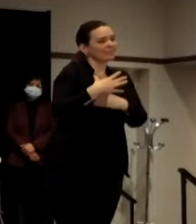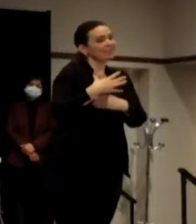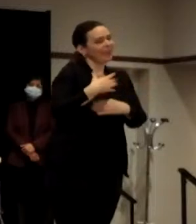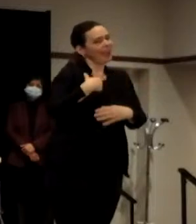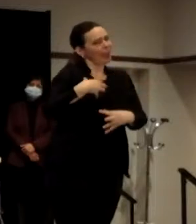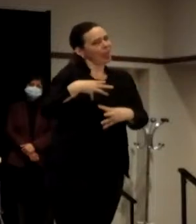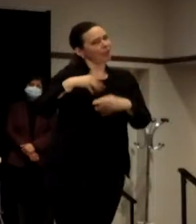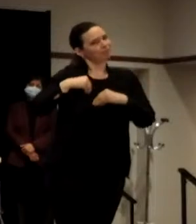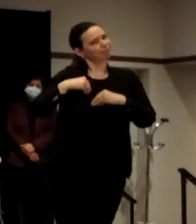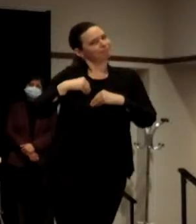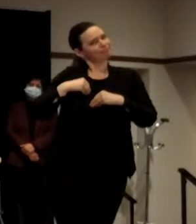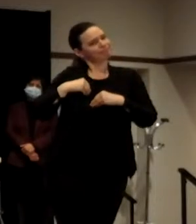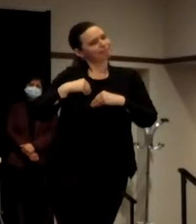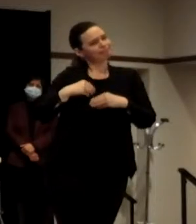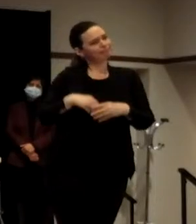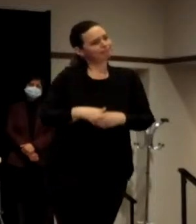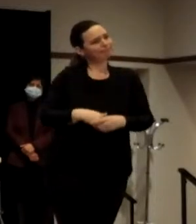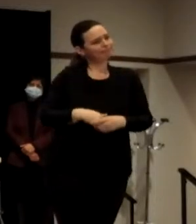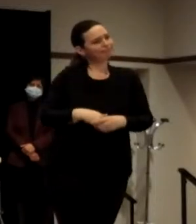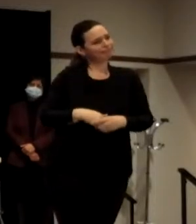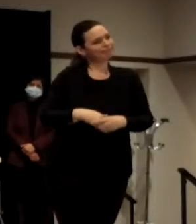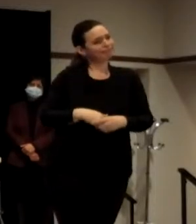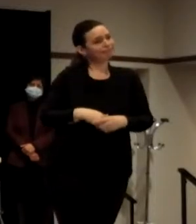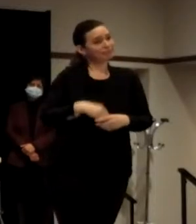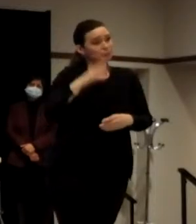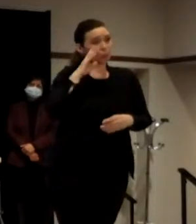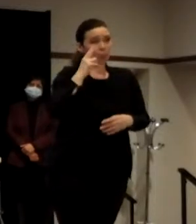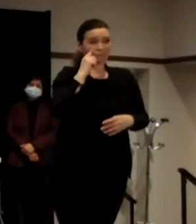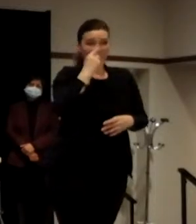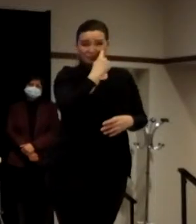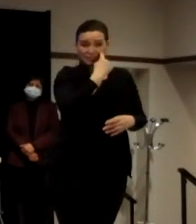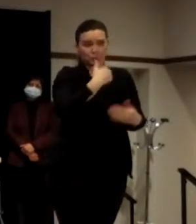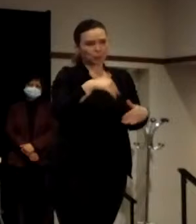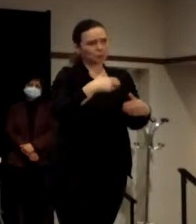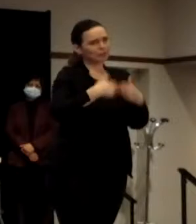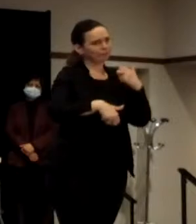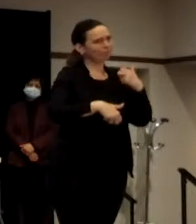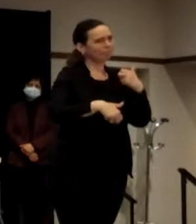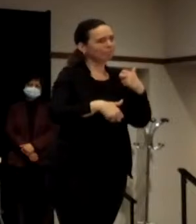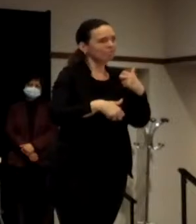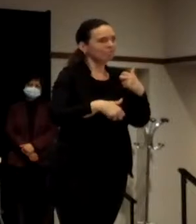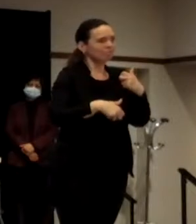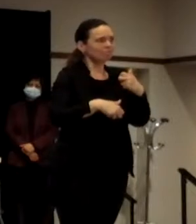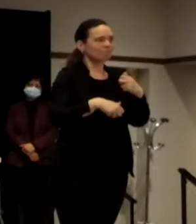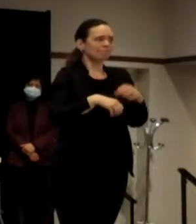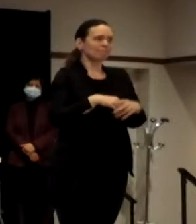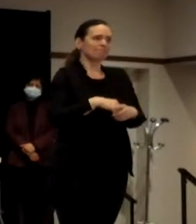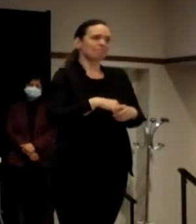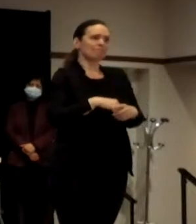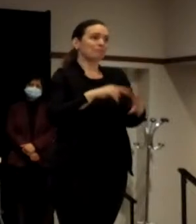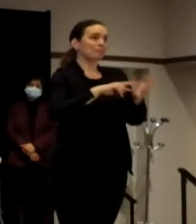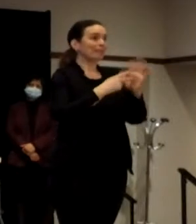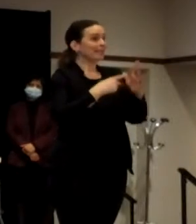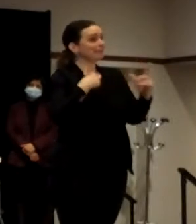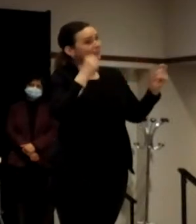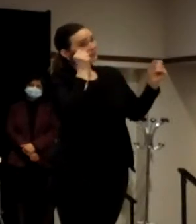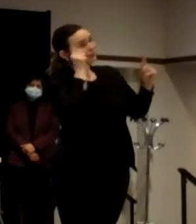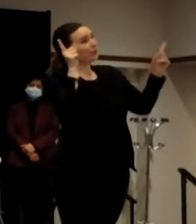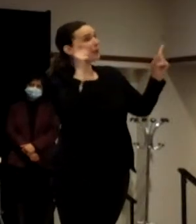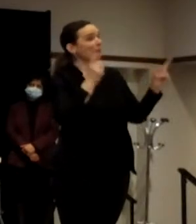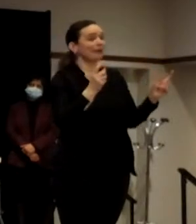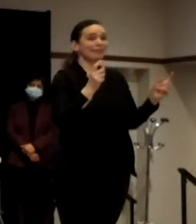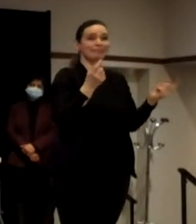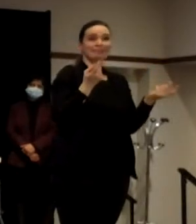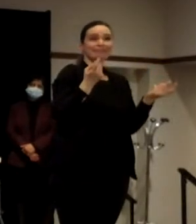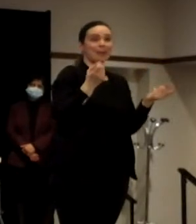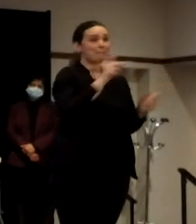making progress. But with your vision, it's tough. You don't. It's not like you wake up and all of a sudden your vision's back. You think you're seeing